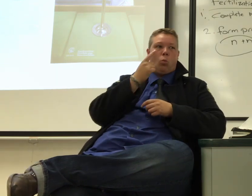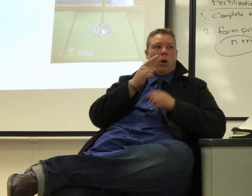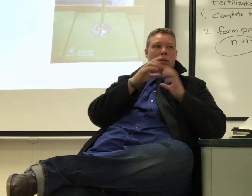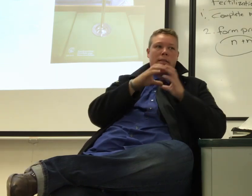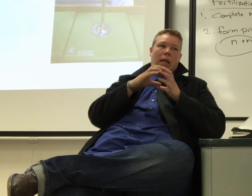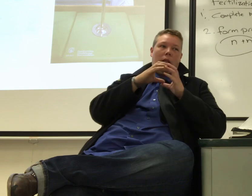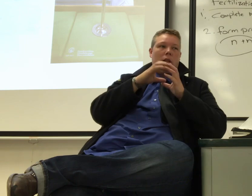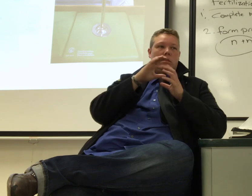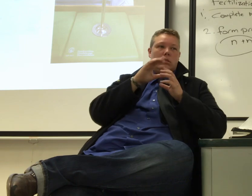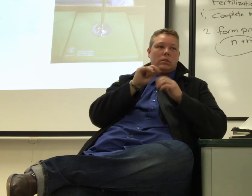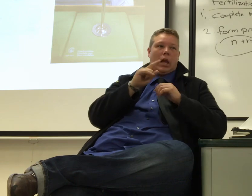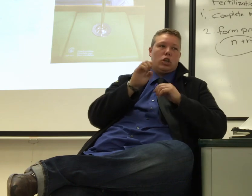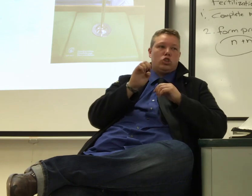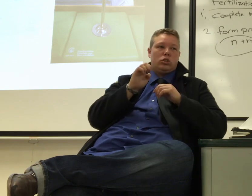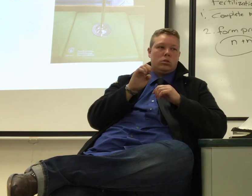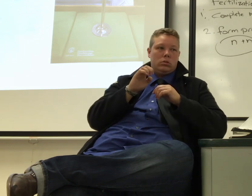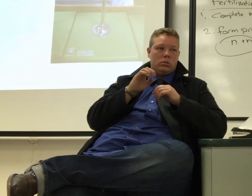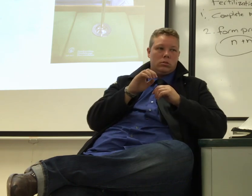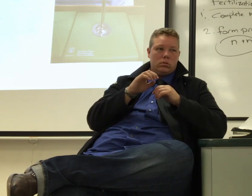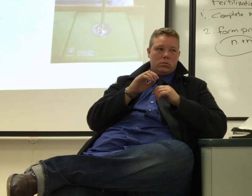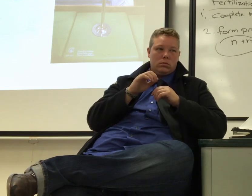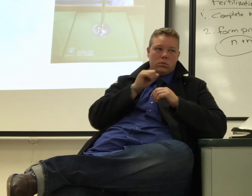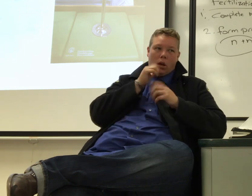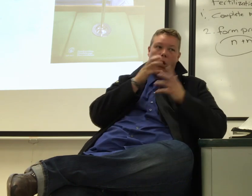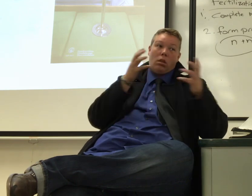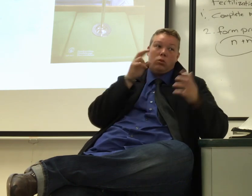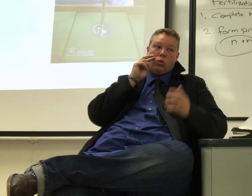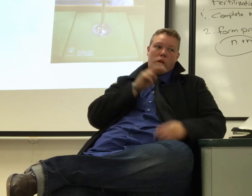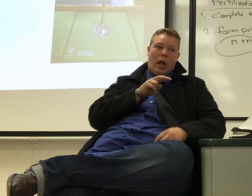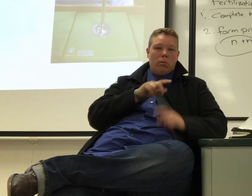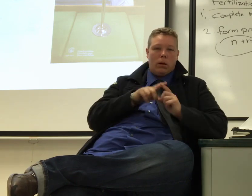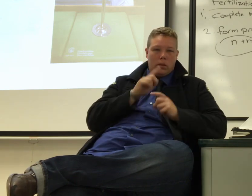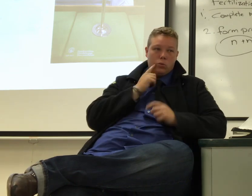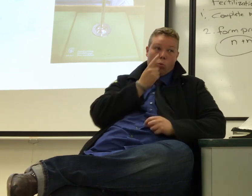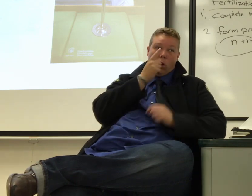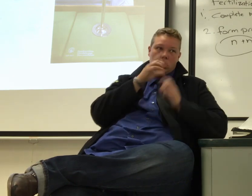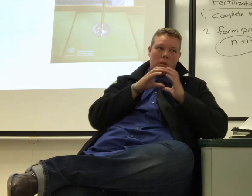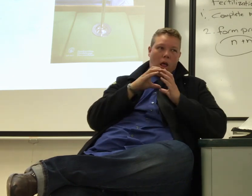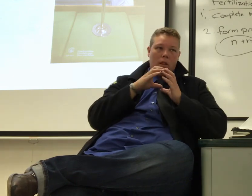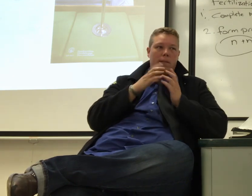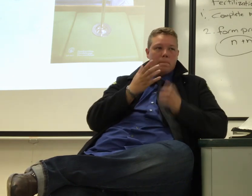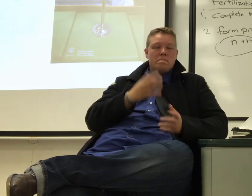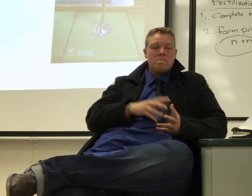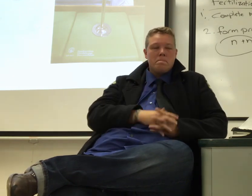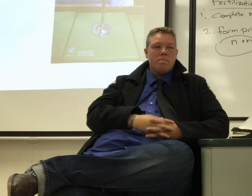Not much to look at, but we all started this way. It's one cell.